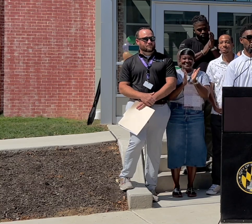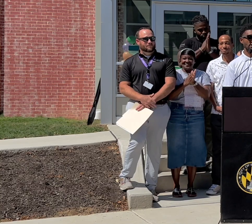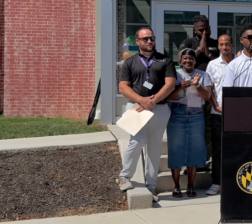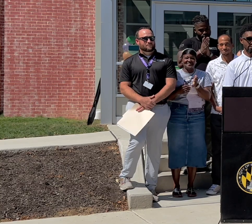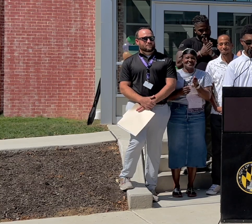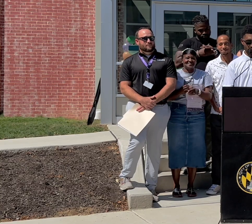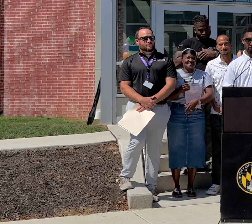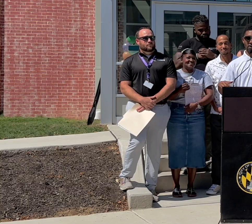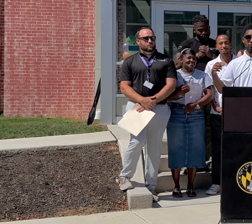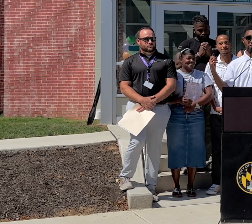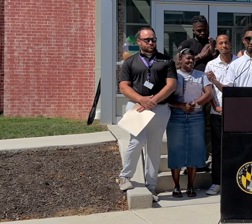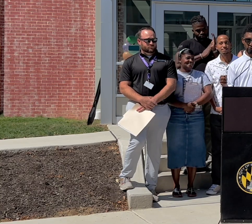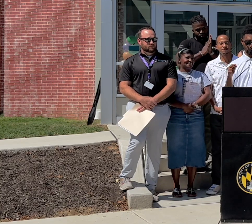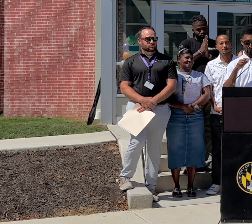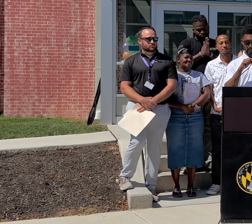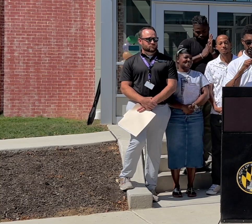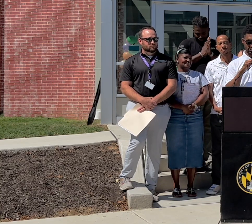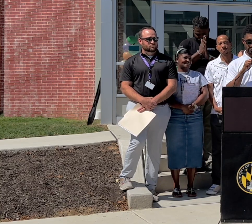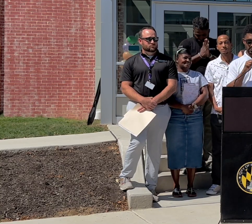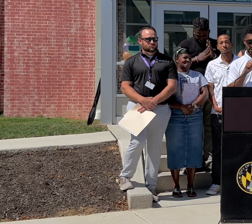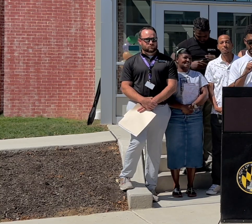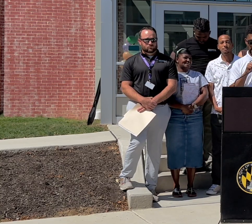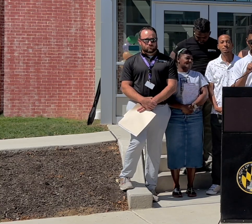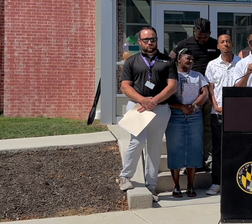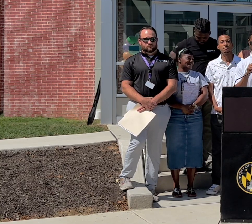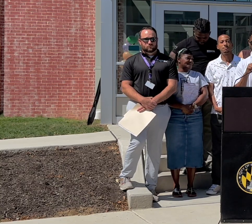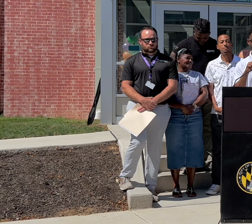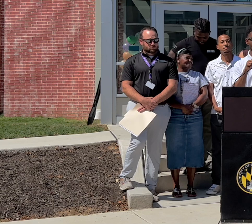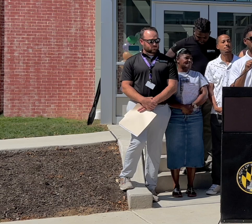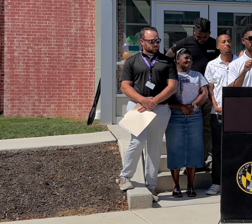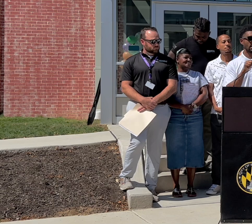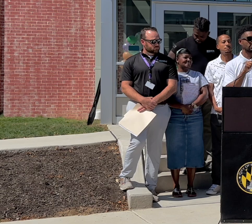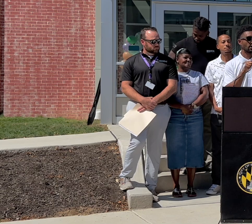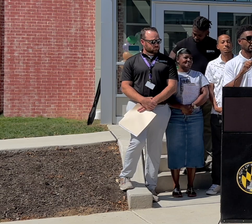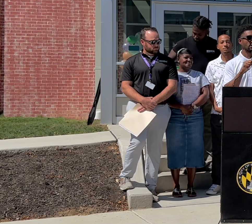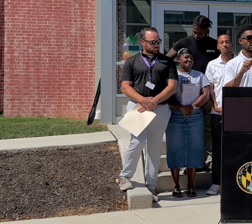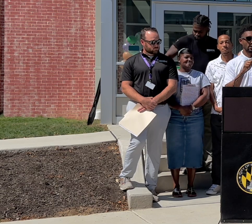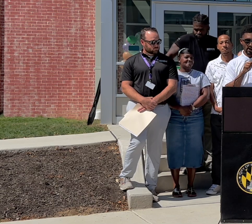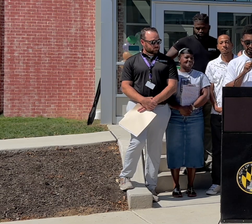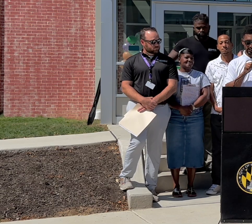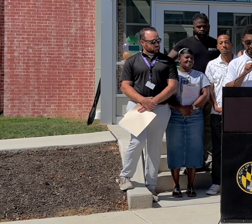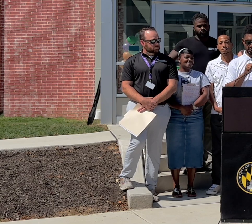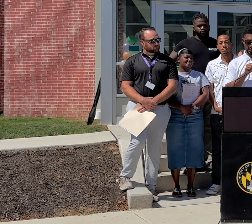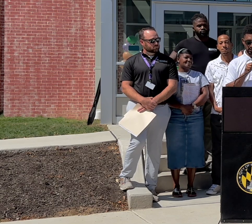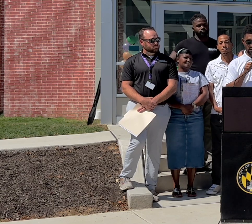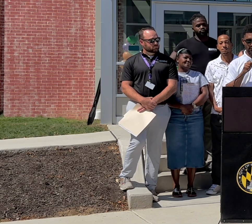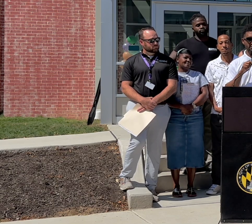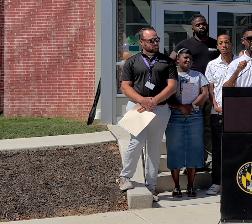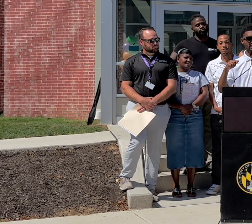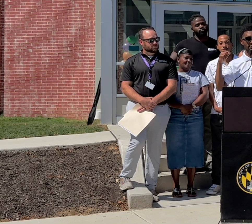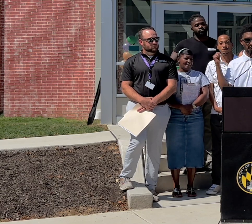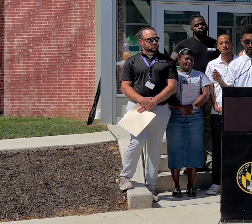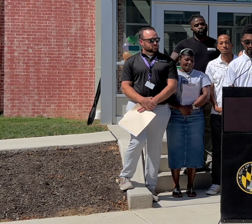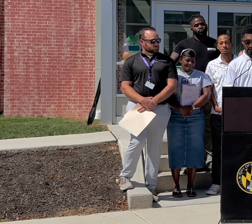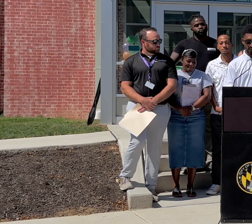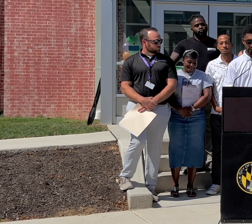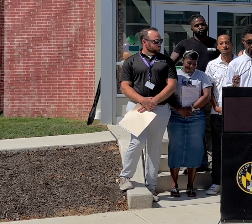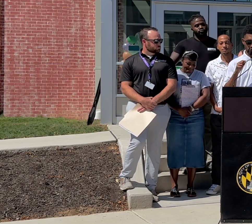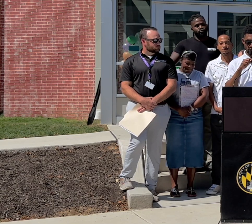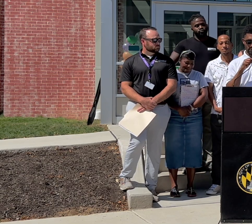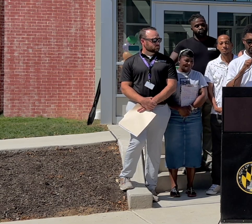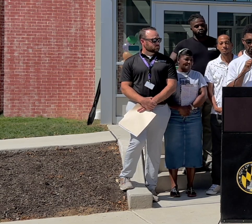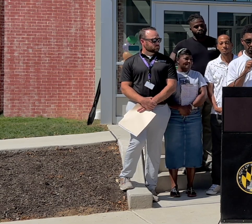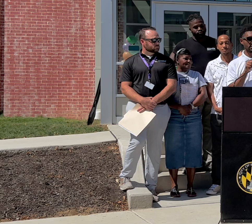a great example of what true partnership means. I want to recognize my colleagues in elected office and